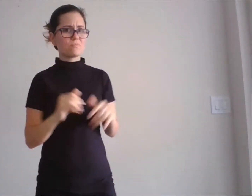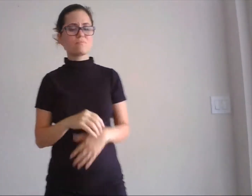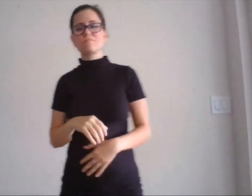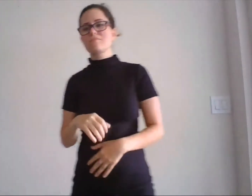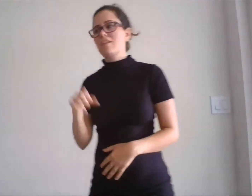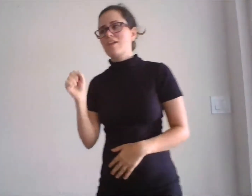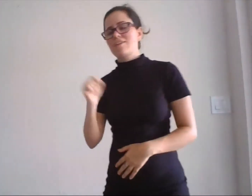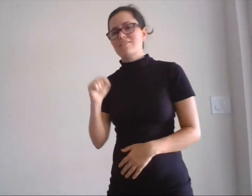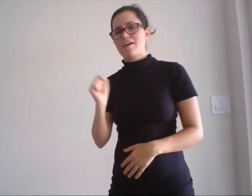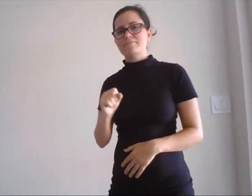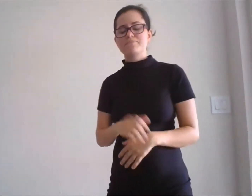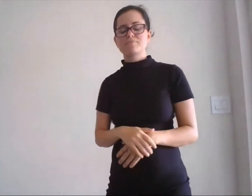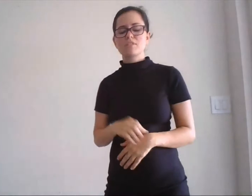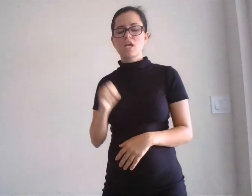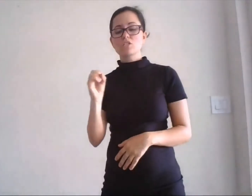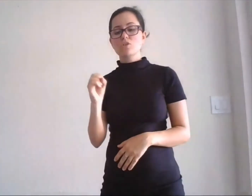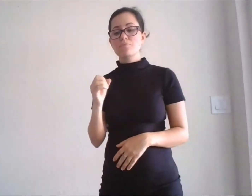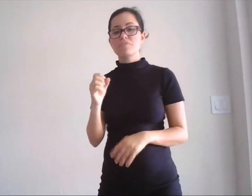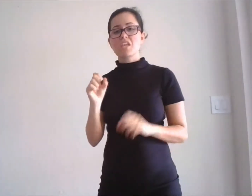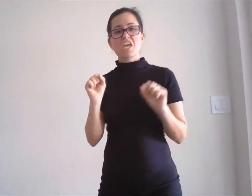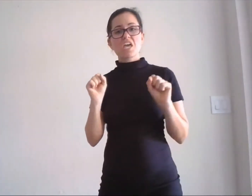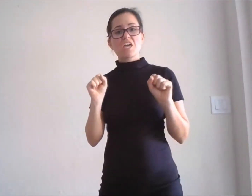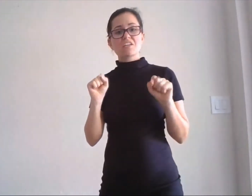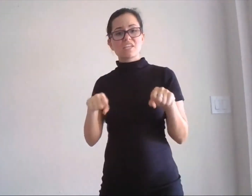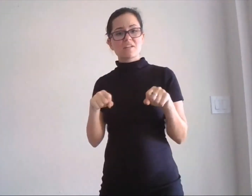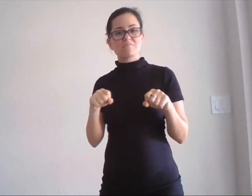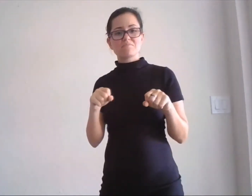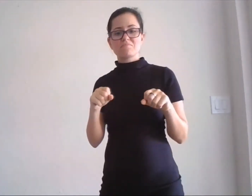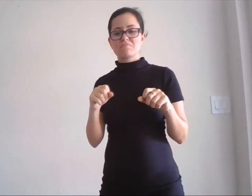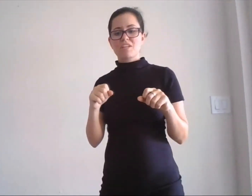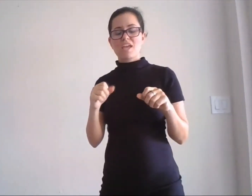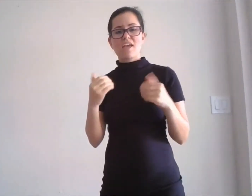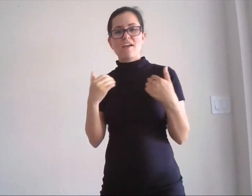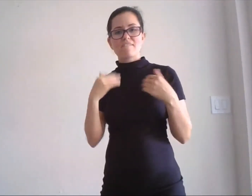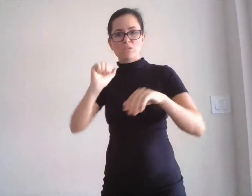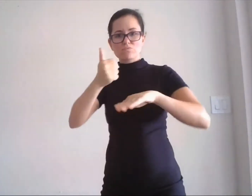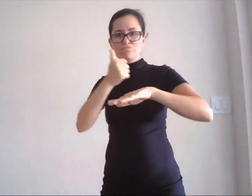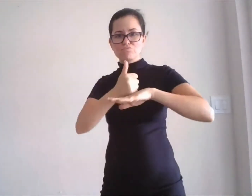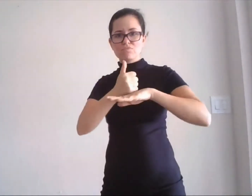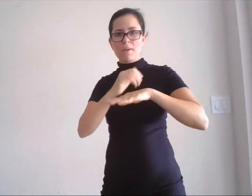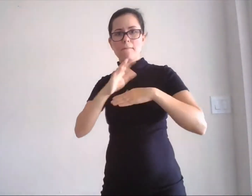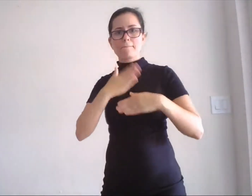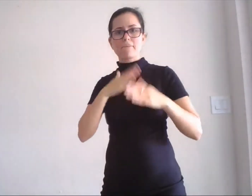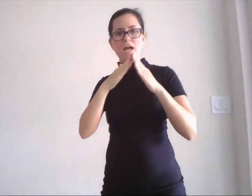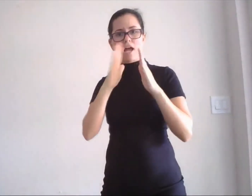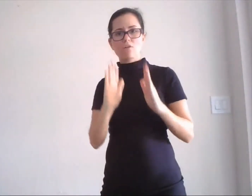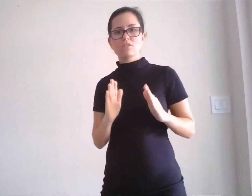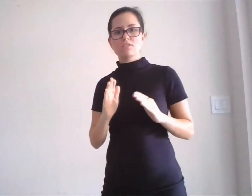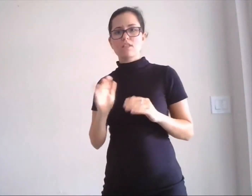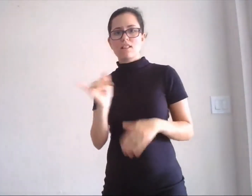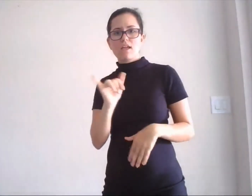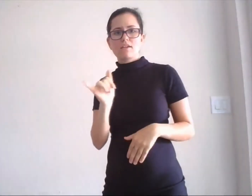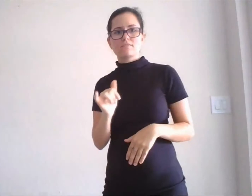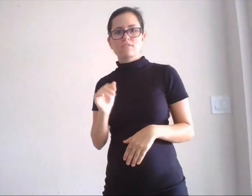people screaming in different locations and different lights coming on and off. But it's a horror movie mode, a